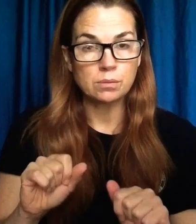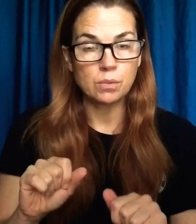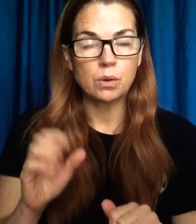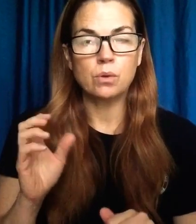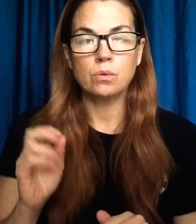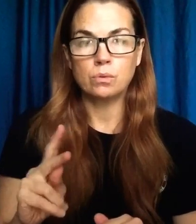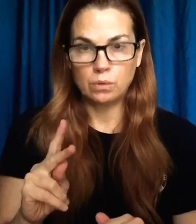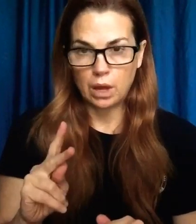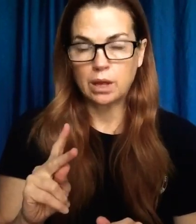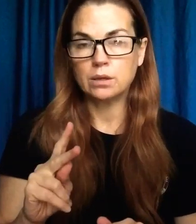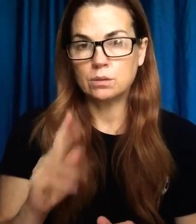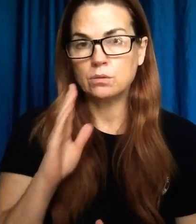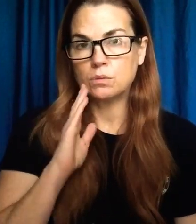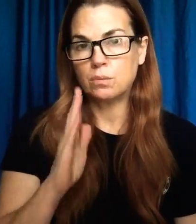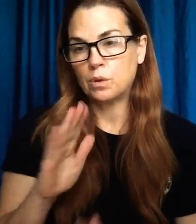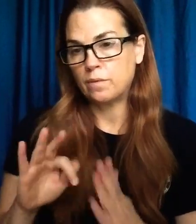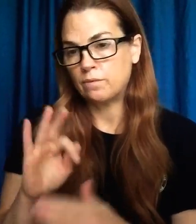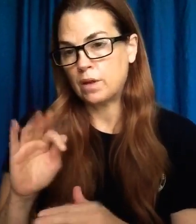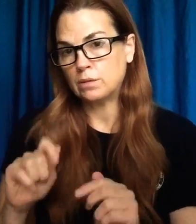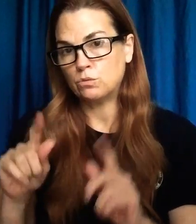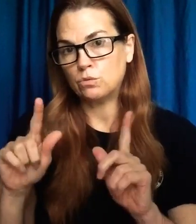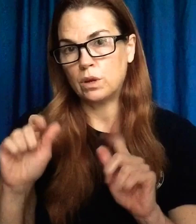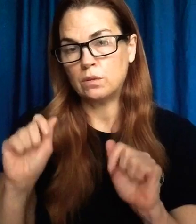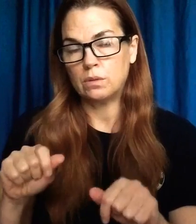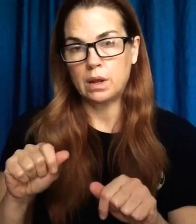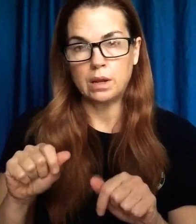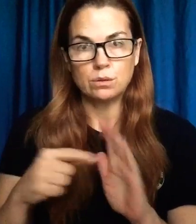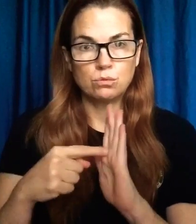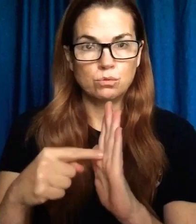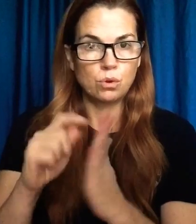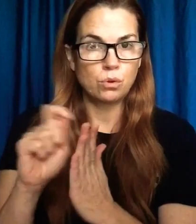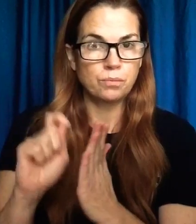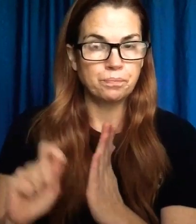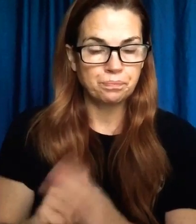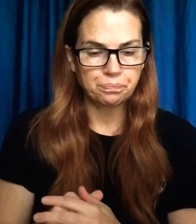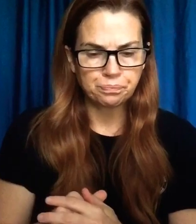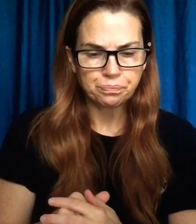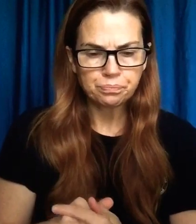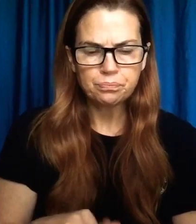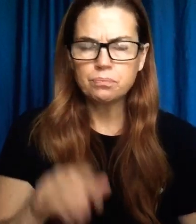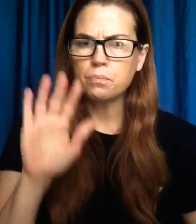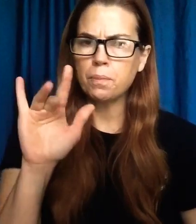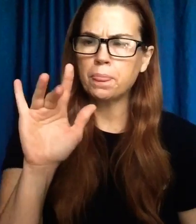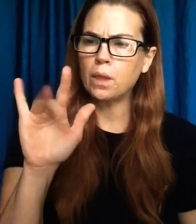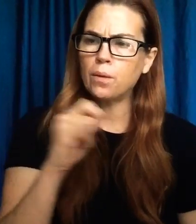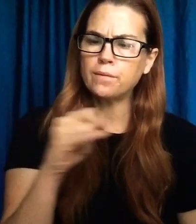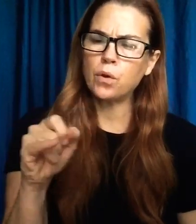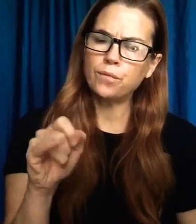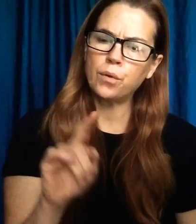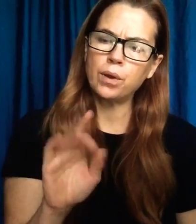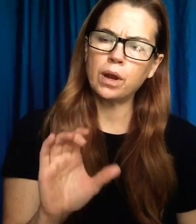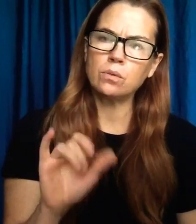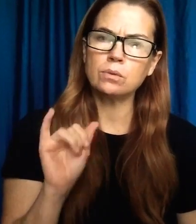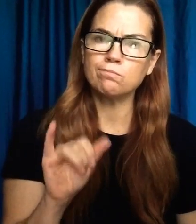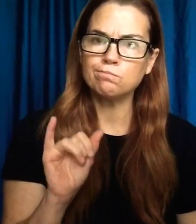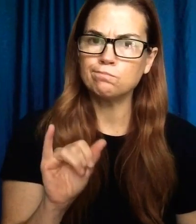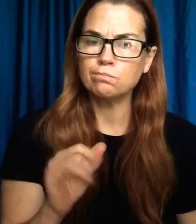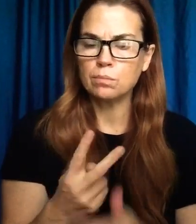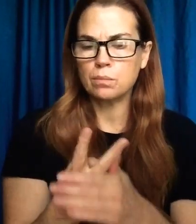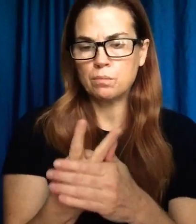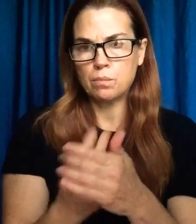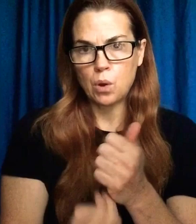100. Okay, now it says simplify your fraction if possible. So I'm going to go back to the screen where I can write on. Okay, so looking at